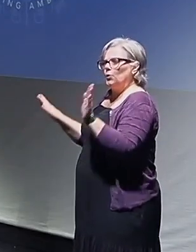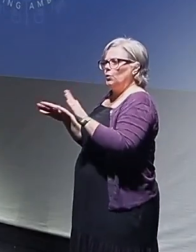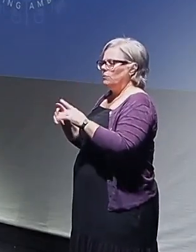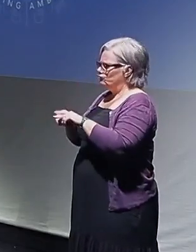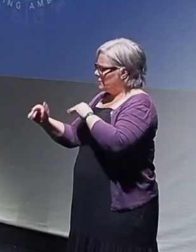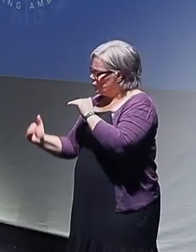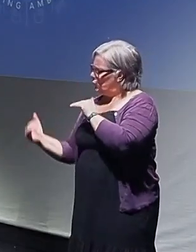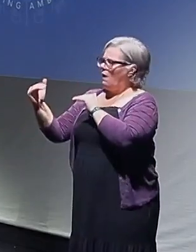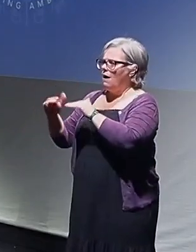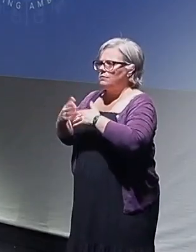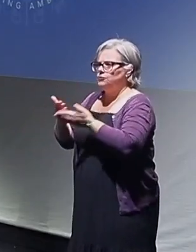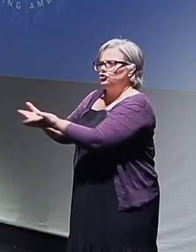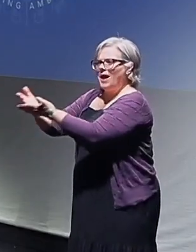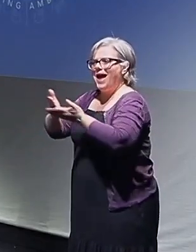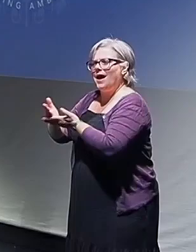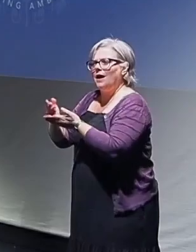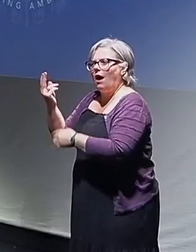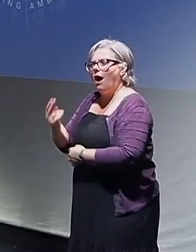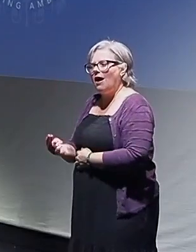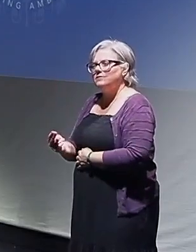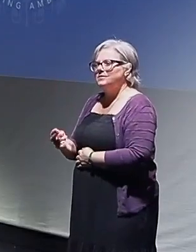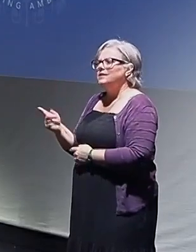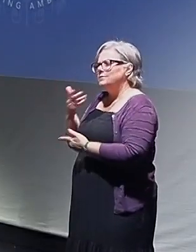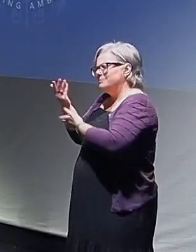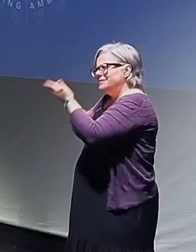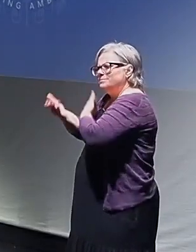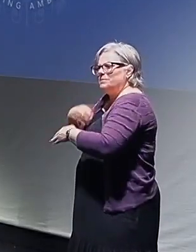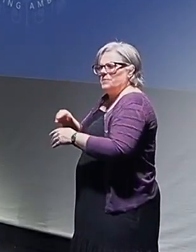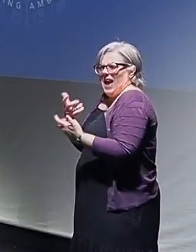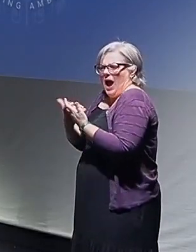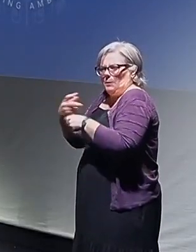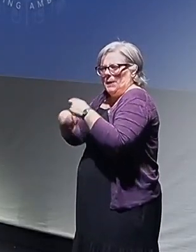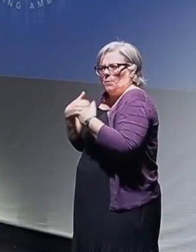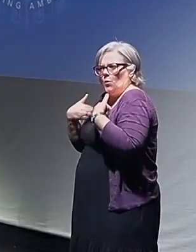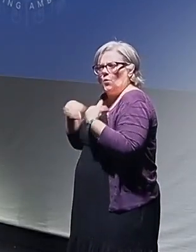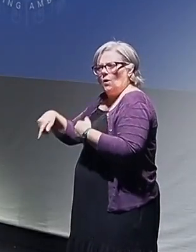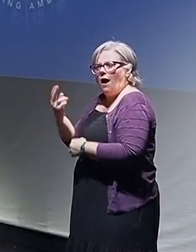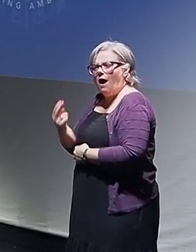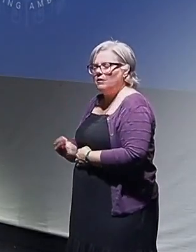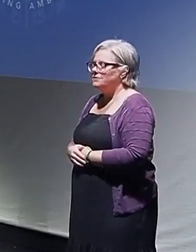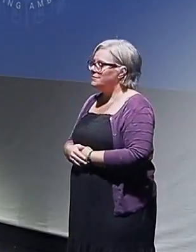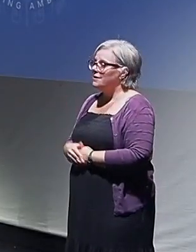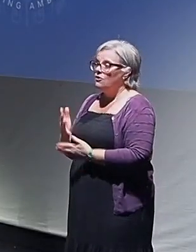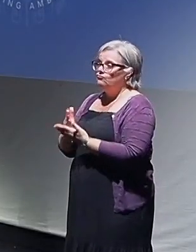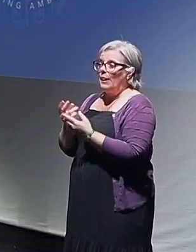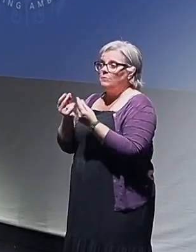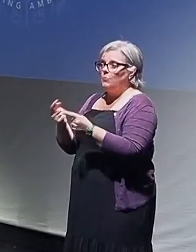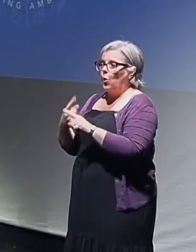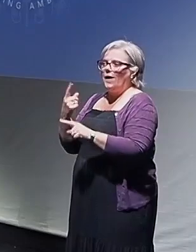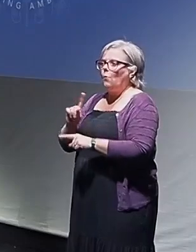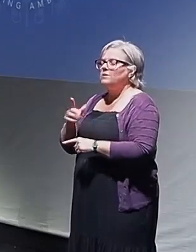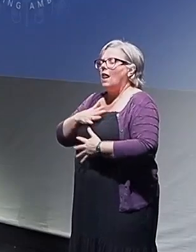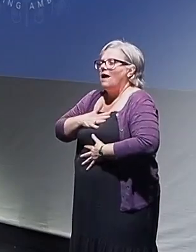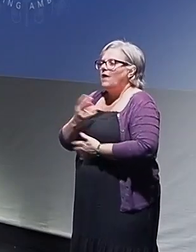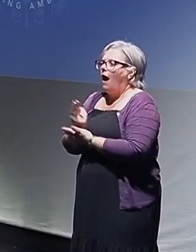people. So tell me the journey around that. The quick journey is I loved